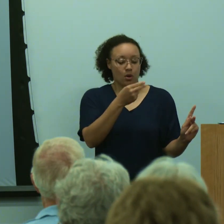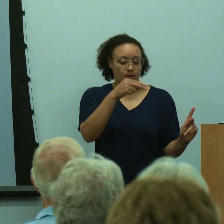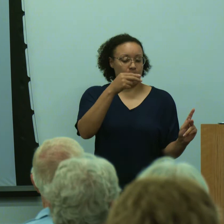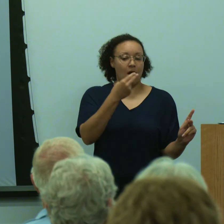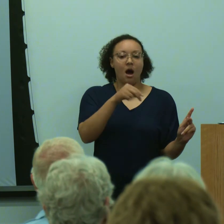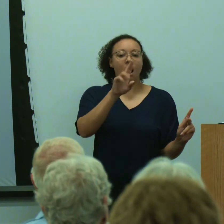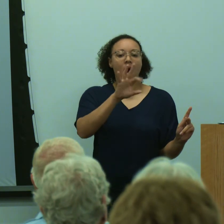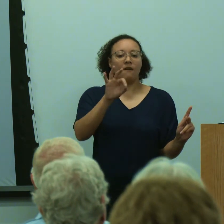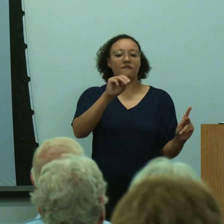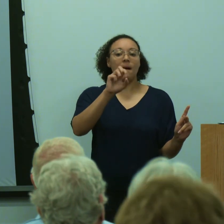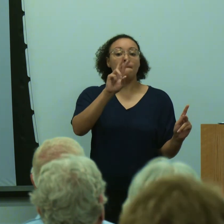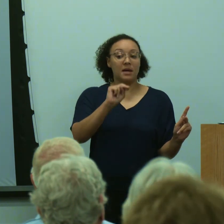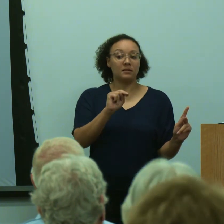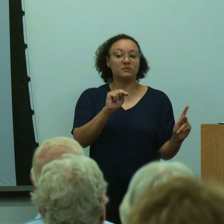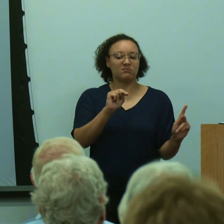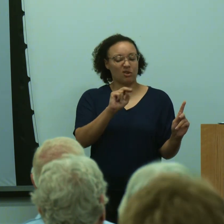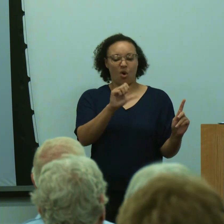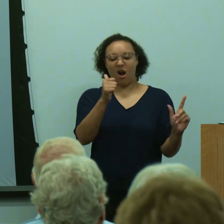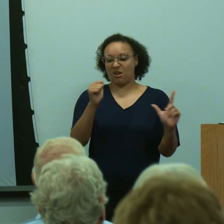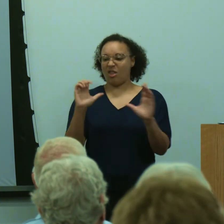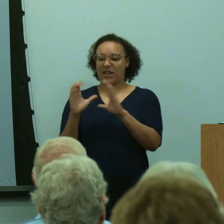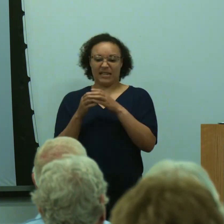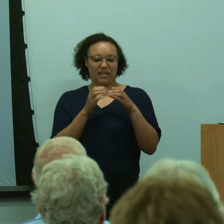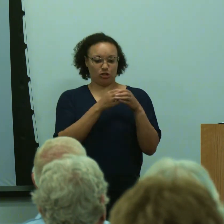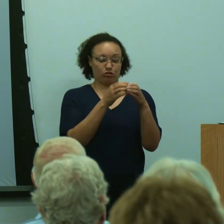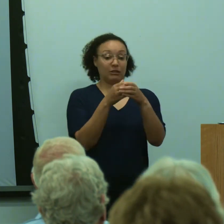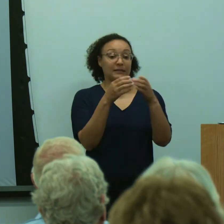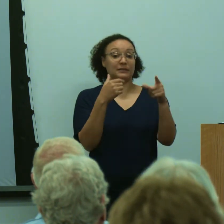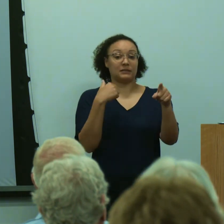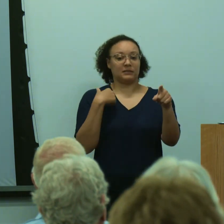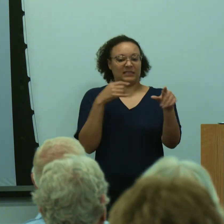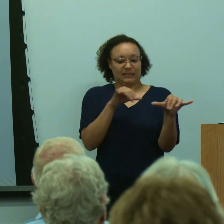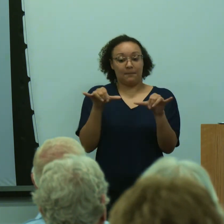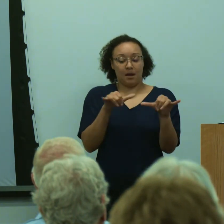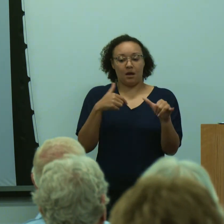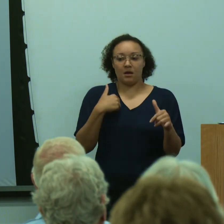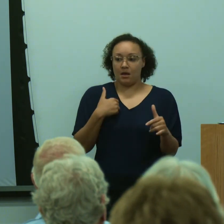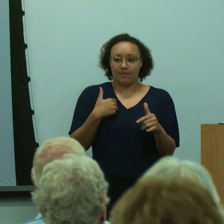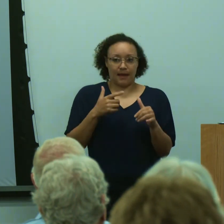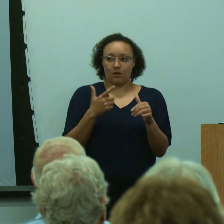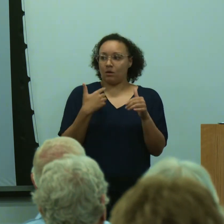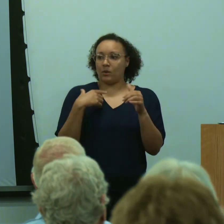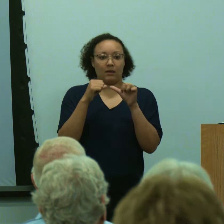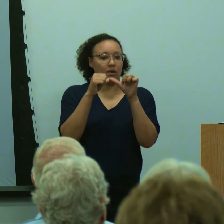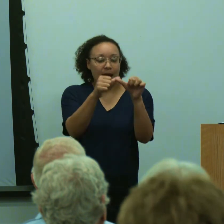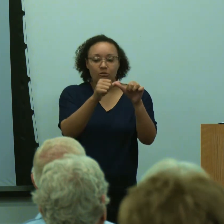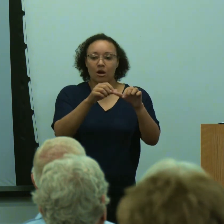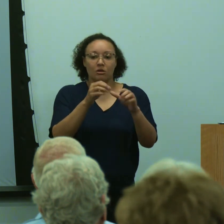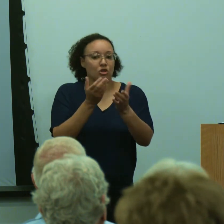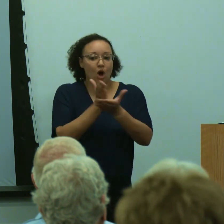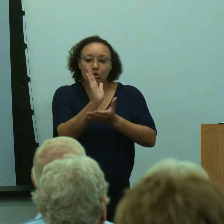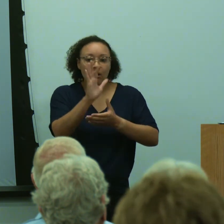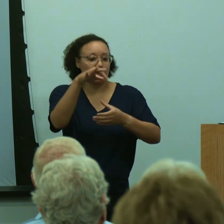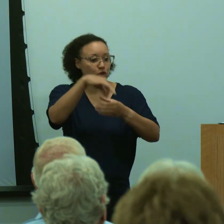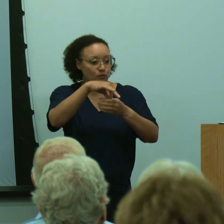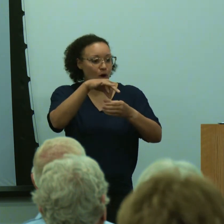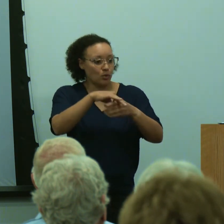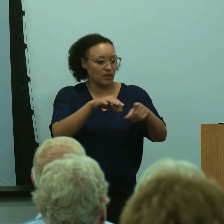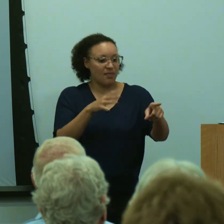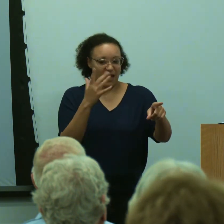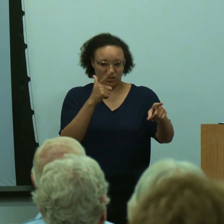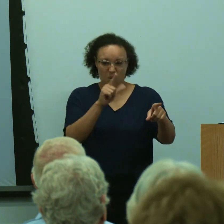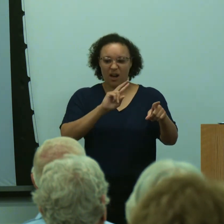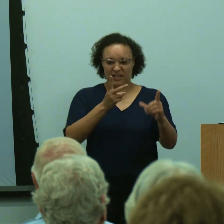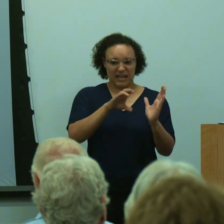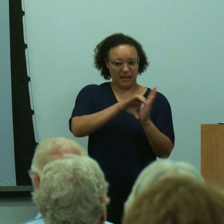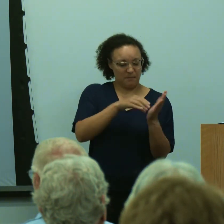that means that we go a significant number of years without having the right to vote. So that drops right down to that next image. Our voting